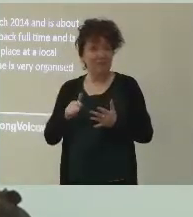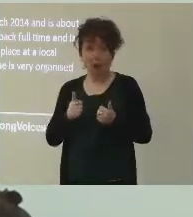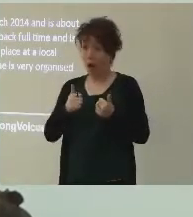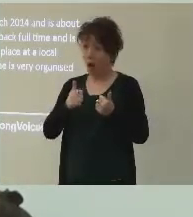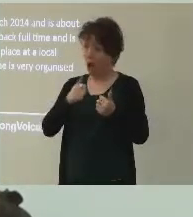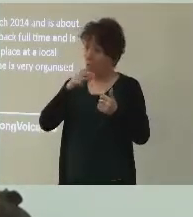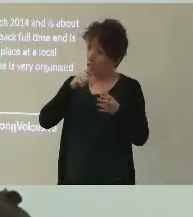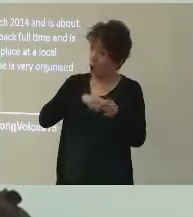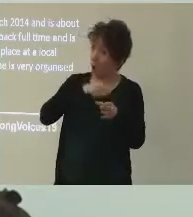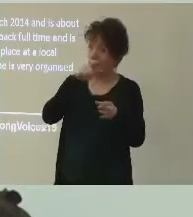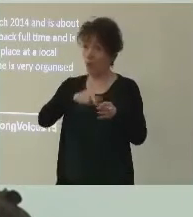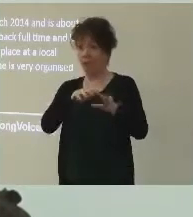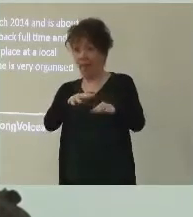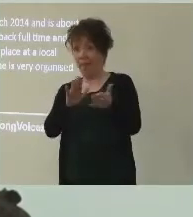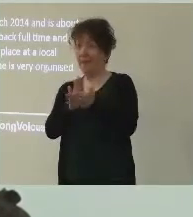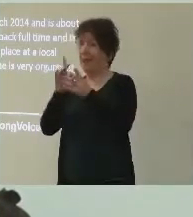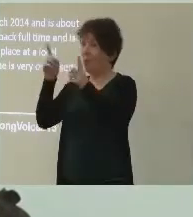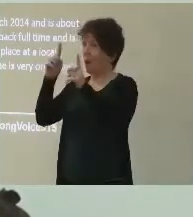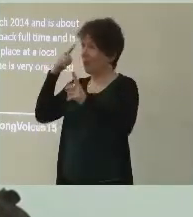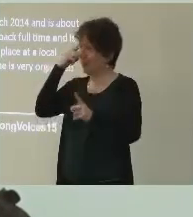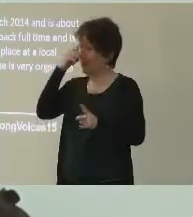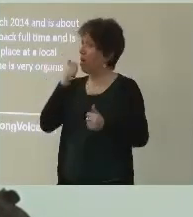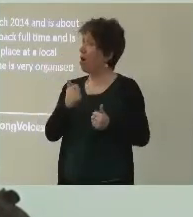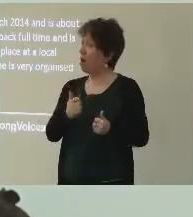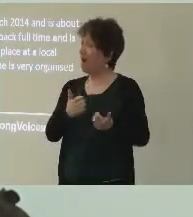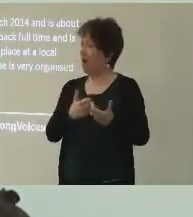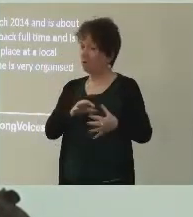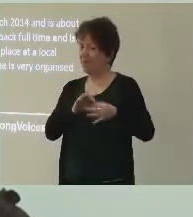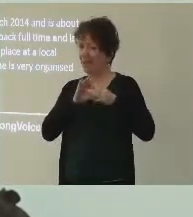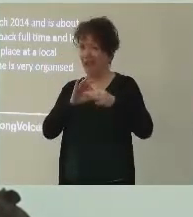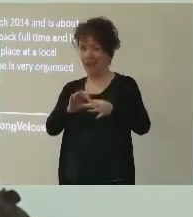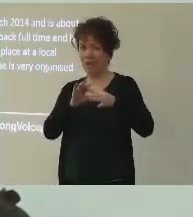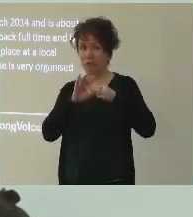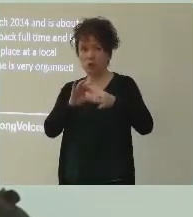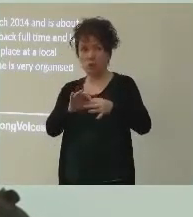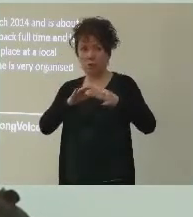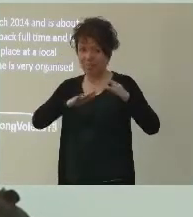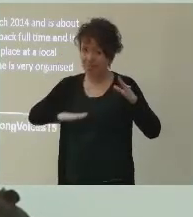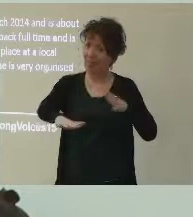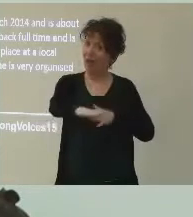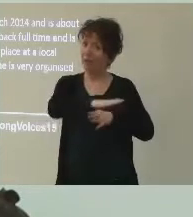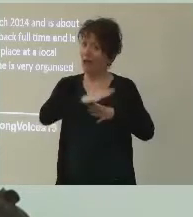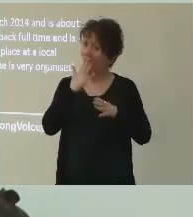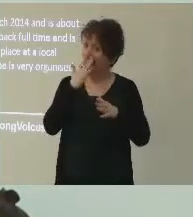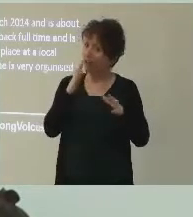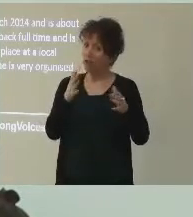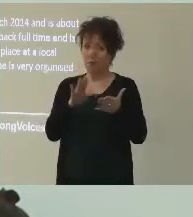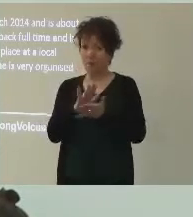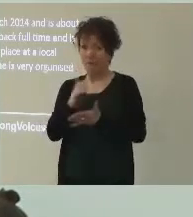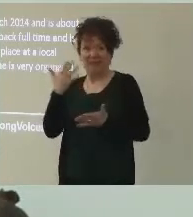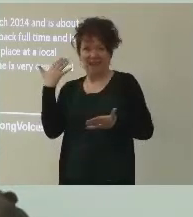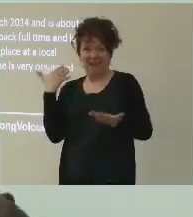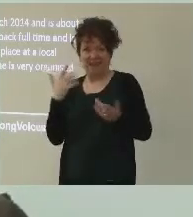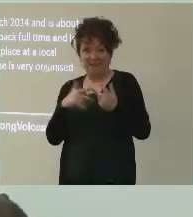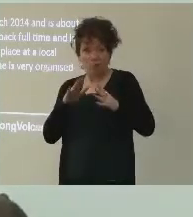gives the opportunity to the employer to really think about engaging a group of society that might otherwise not have a voice. You